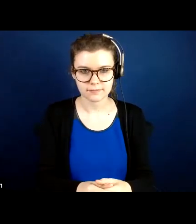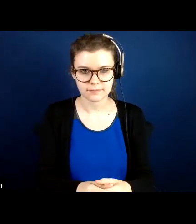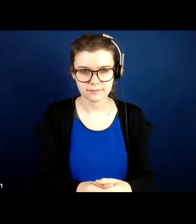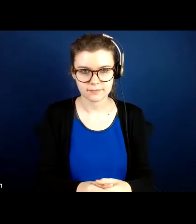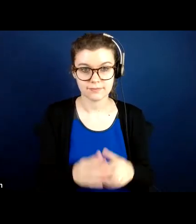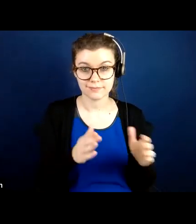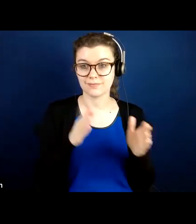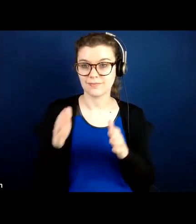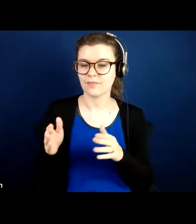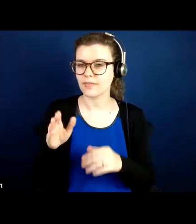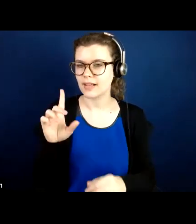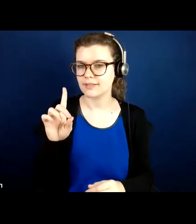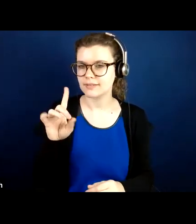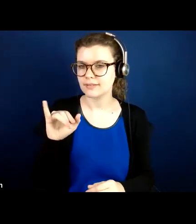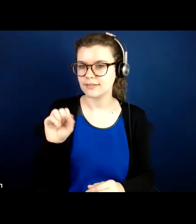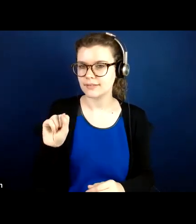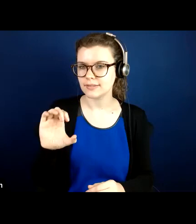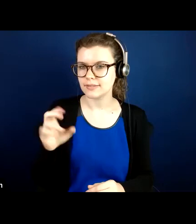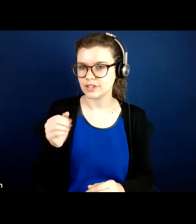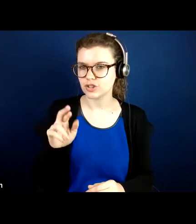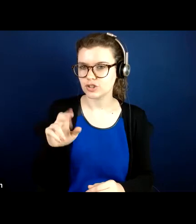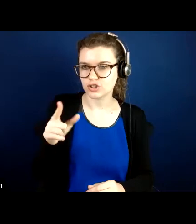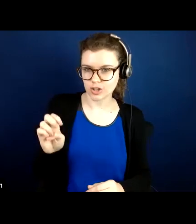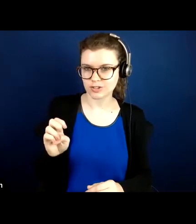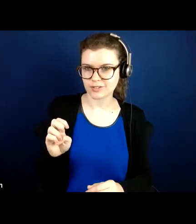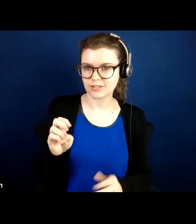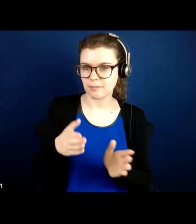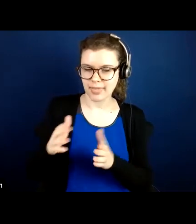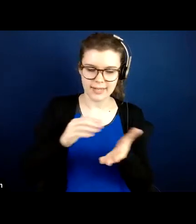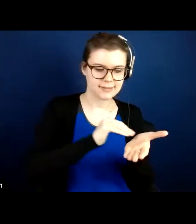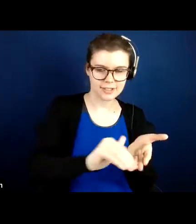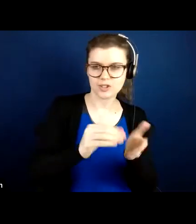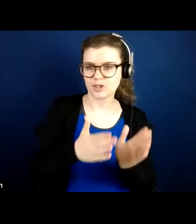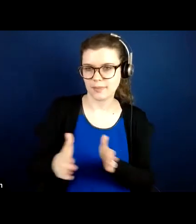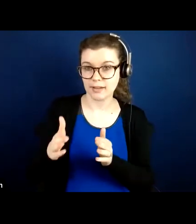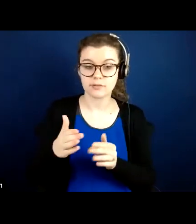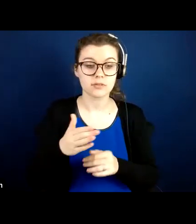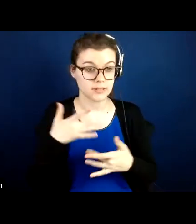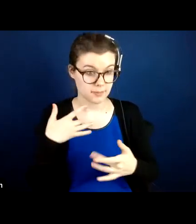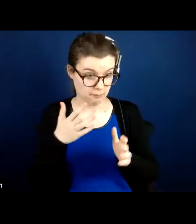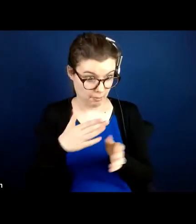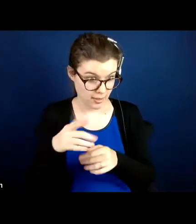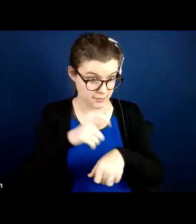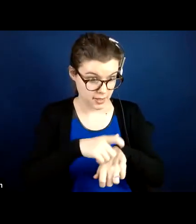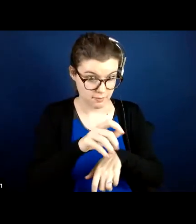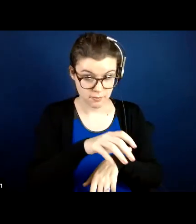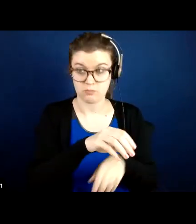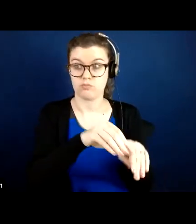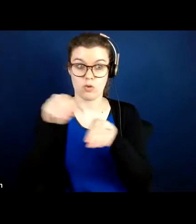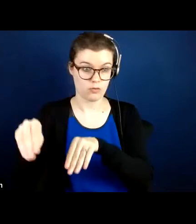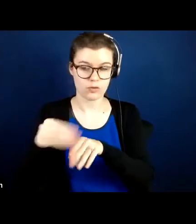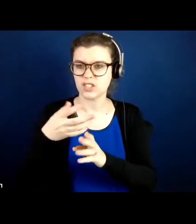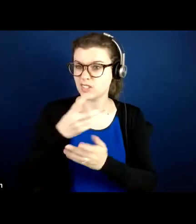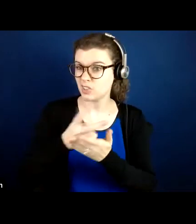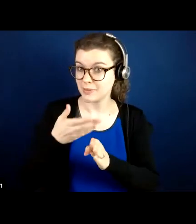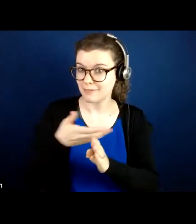Next is discharge planning. This process usually happens about 2 weeks before the discharge actually occurs. And